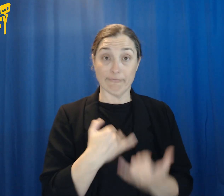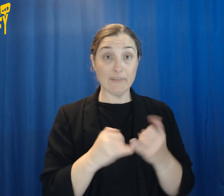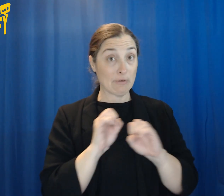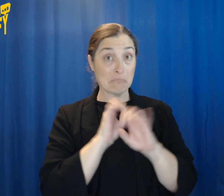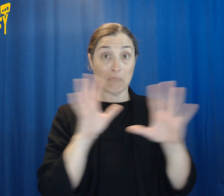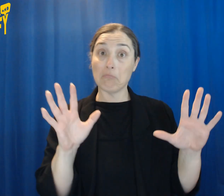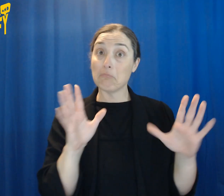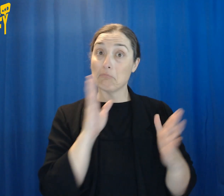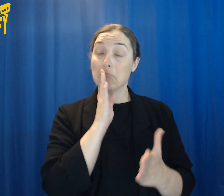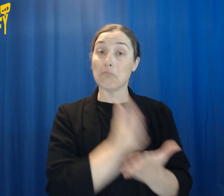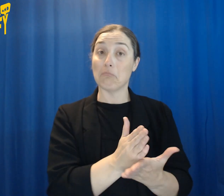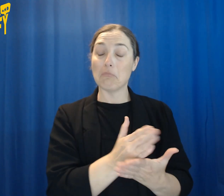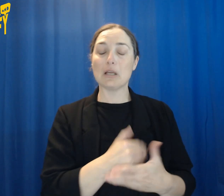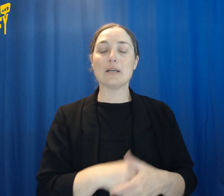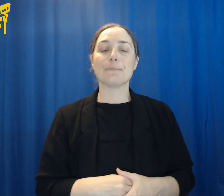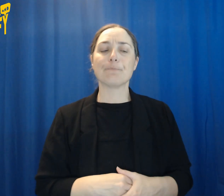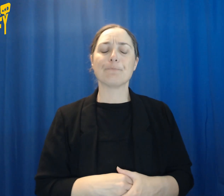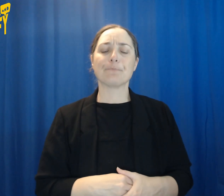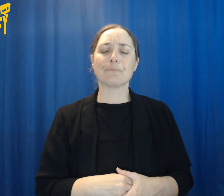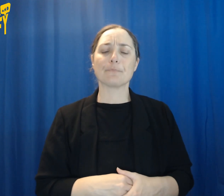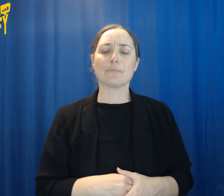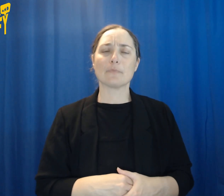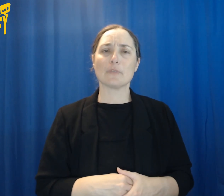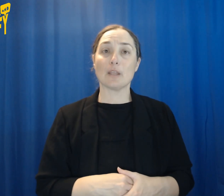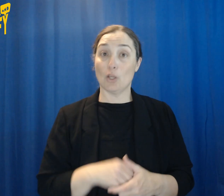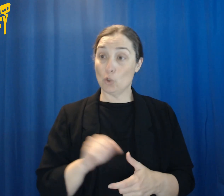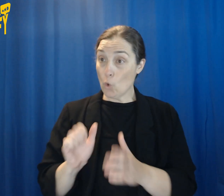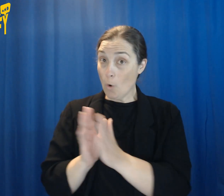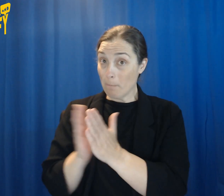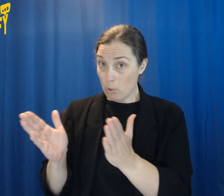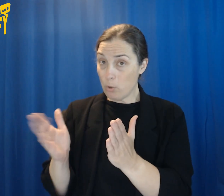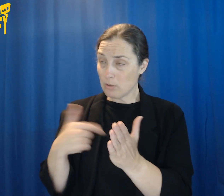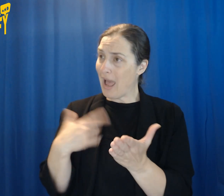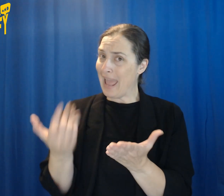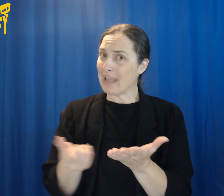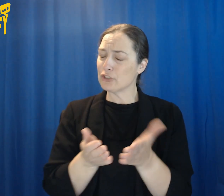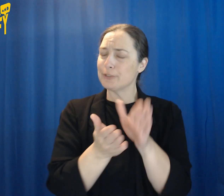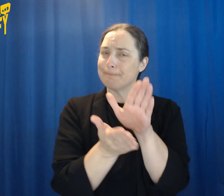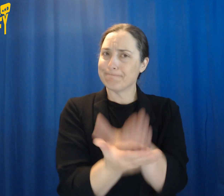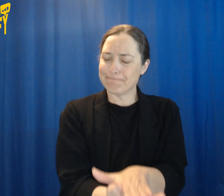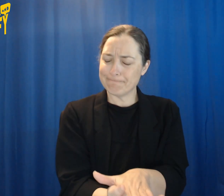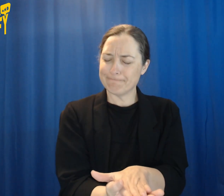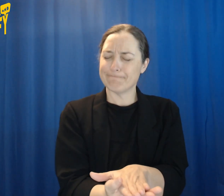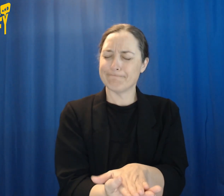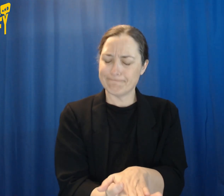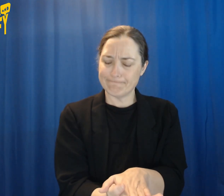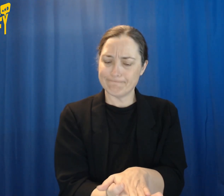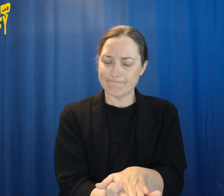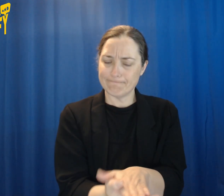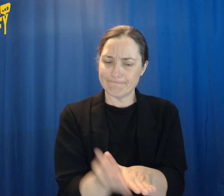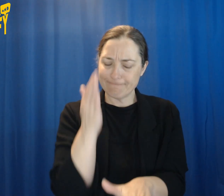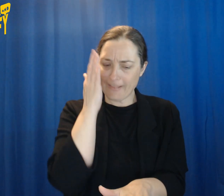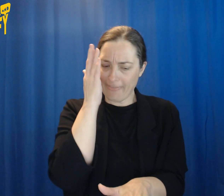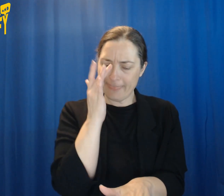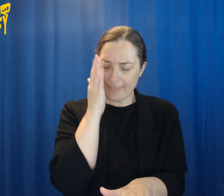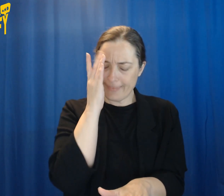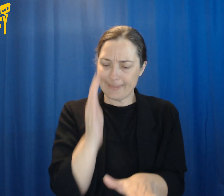like, I kept having to put your book down and then think about it and then pick it up again because it was so hard for